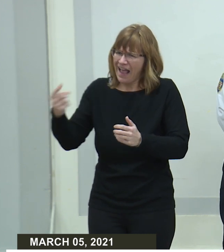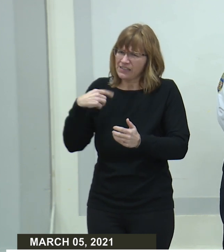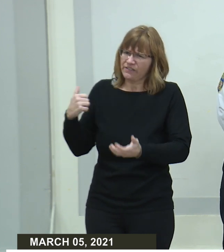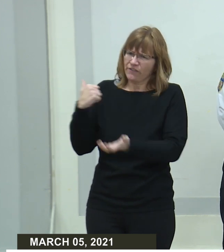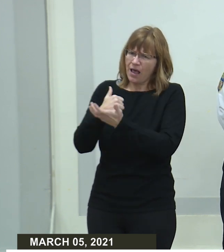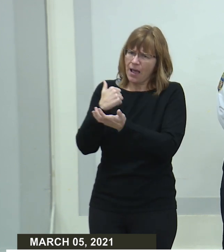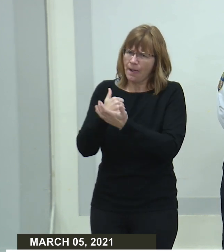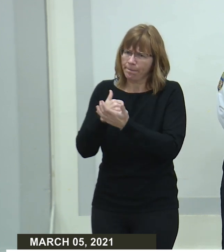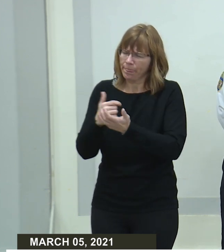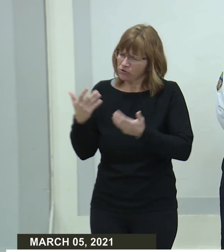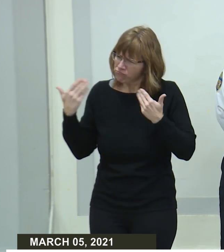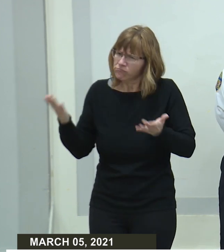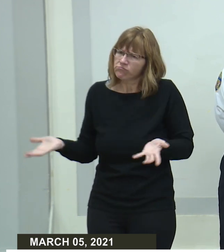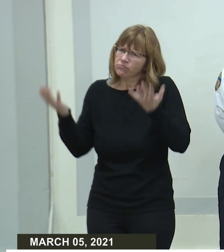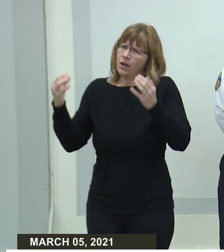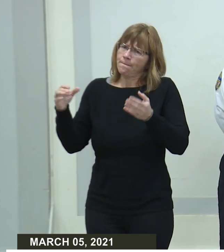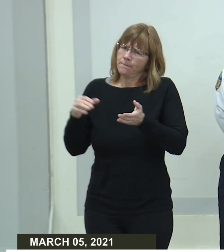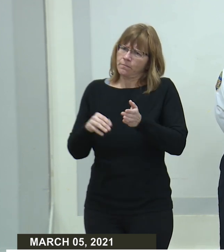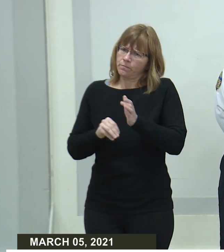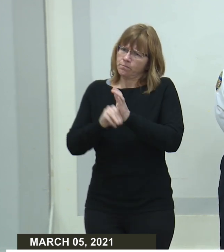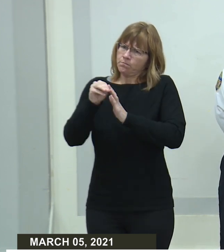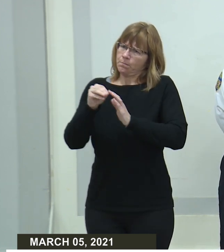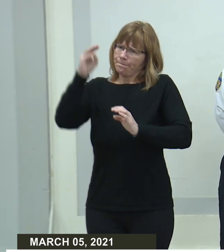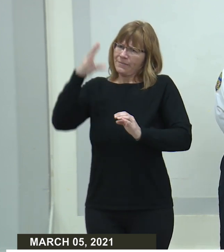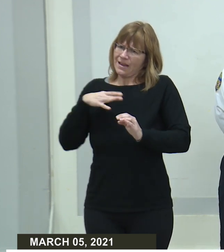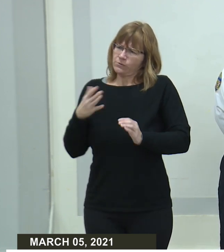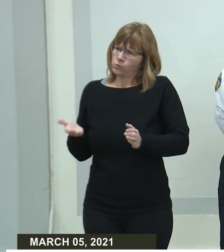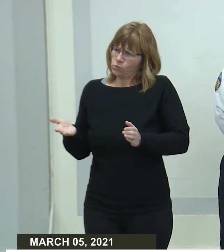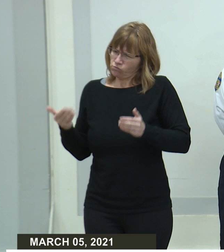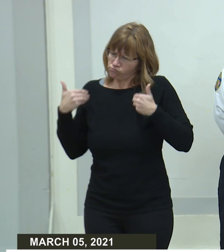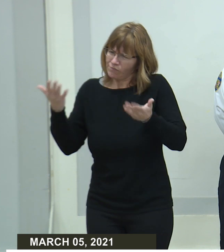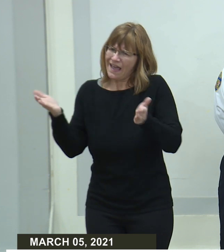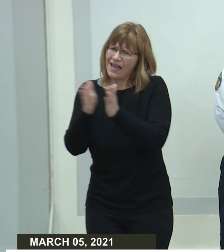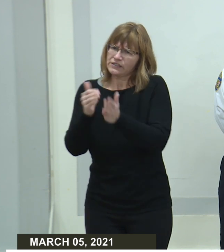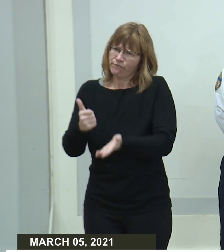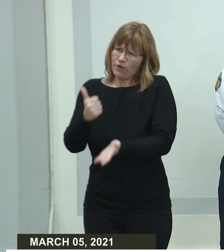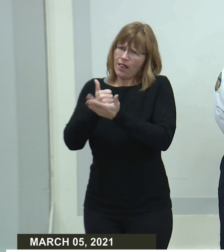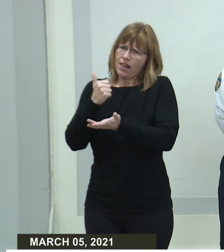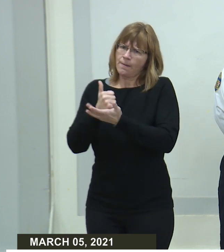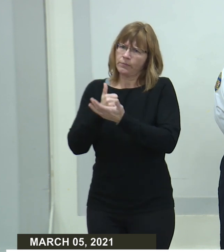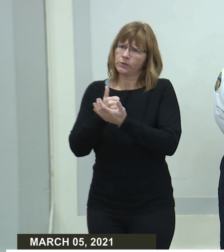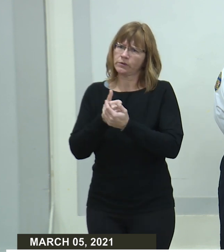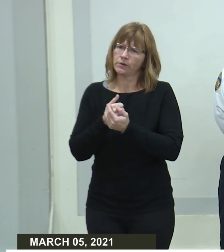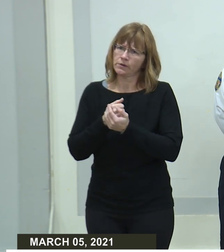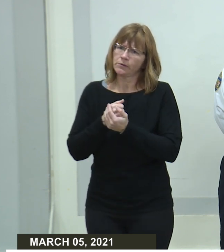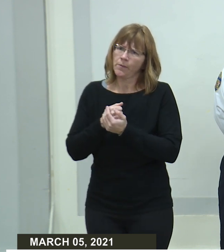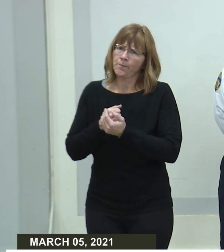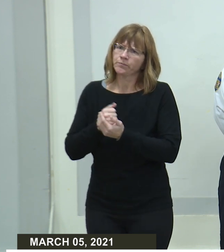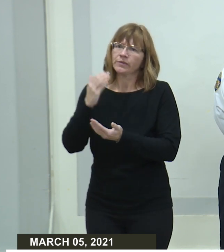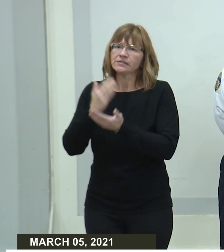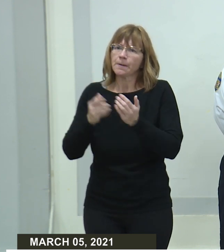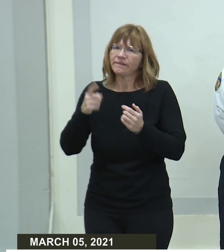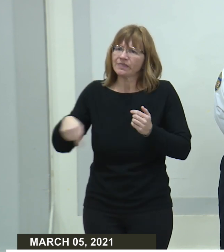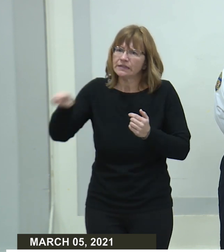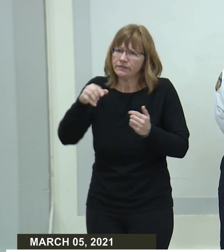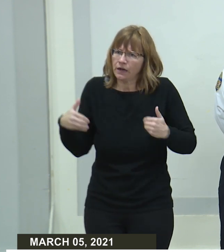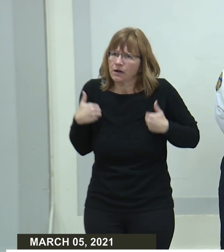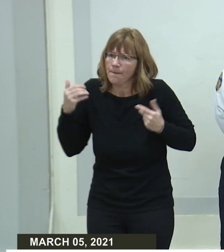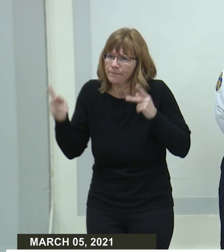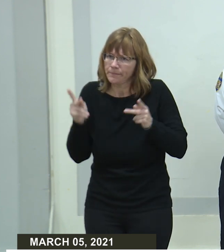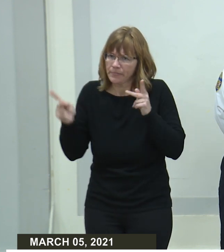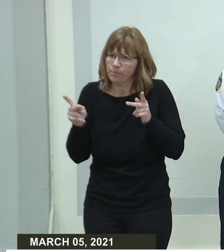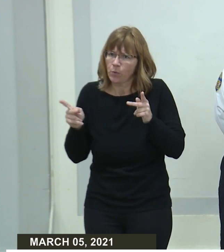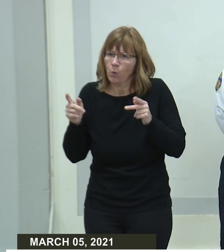help. But Barry, that's why everyone needs to do it. Because some of these young people are not going to have that at